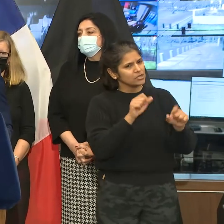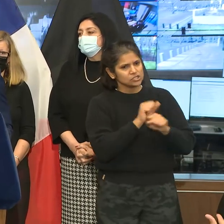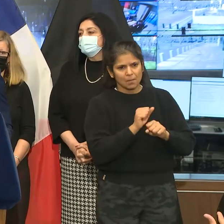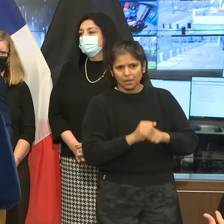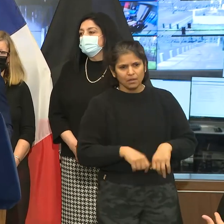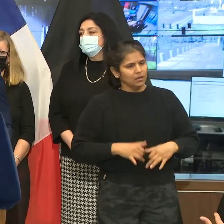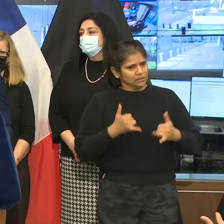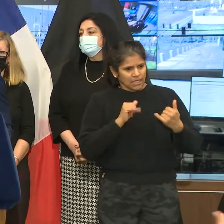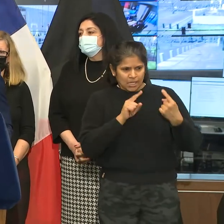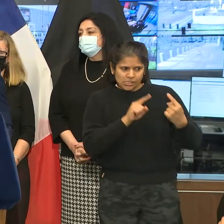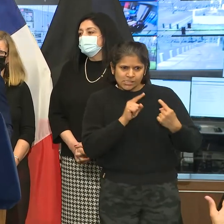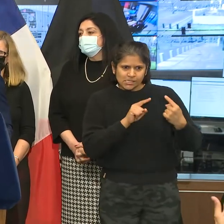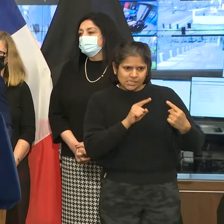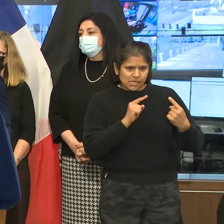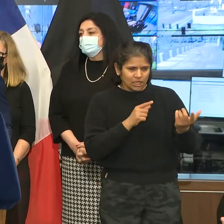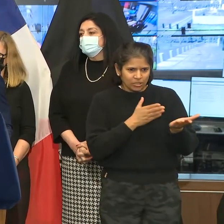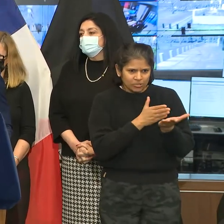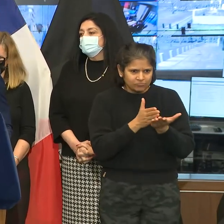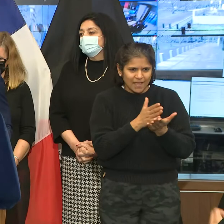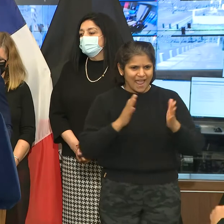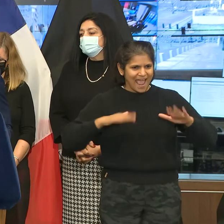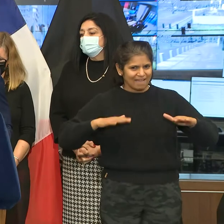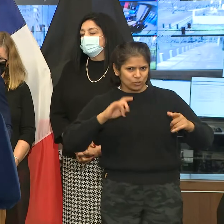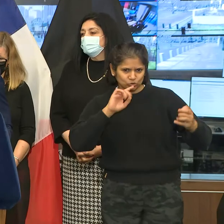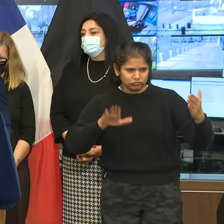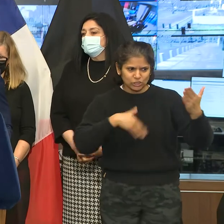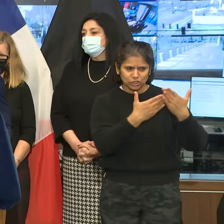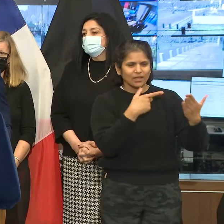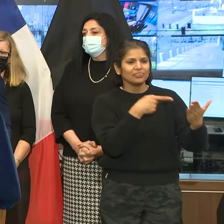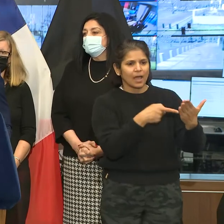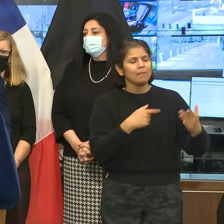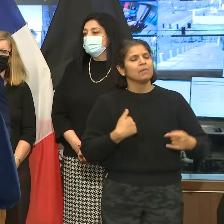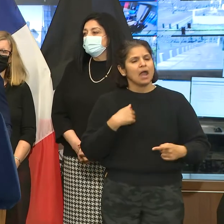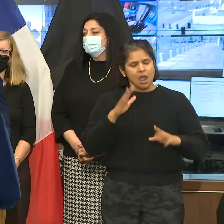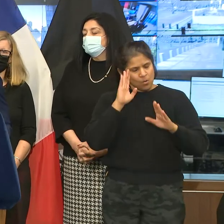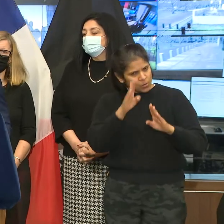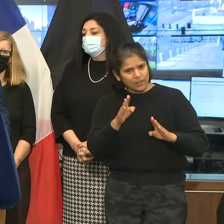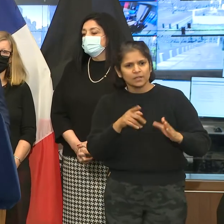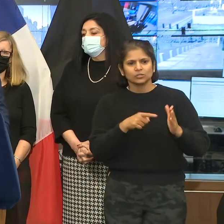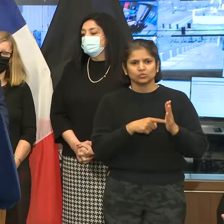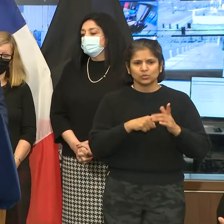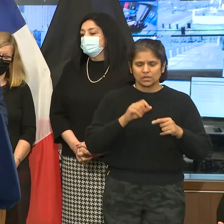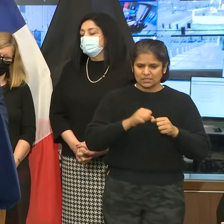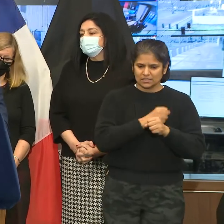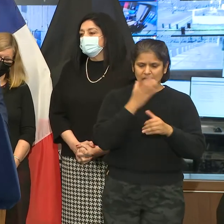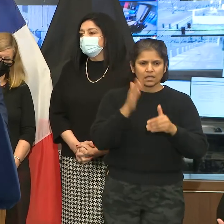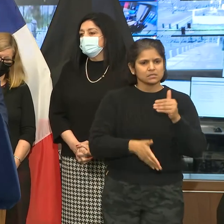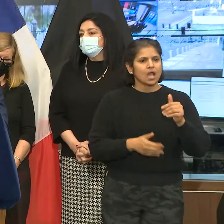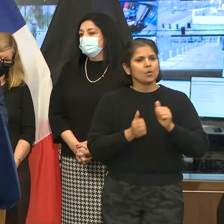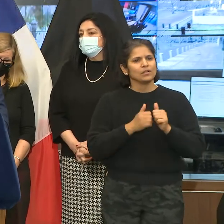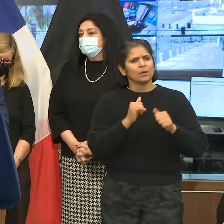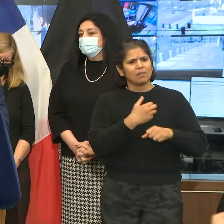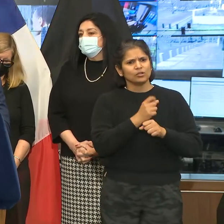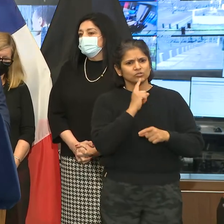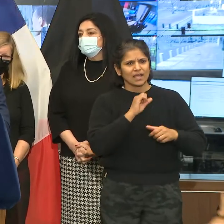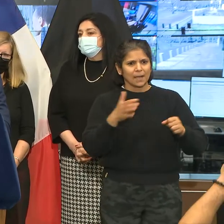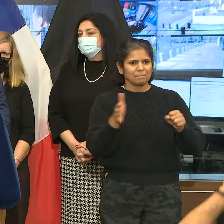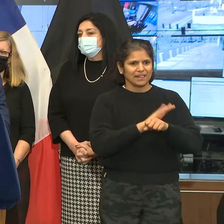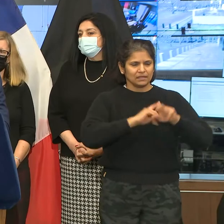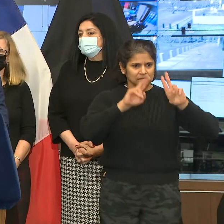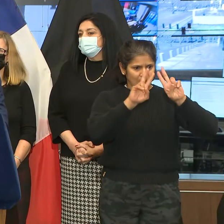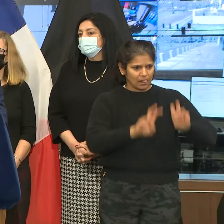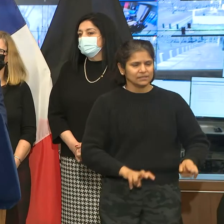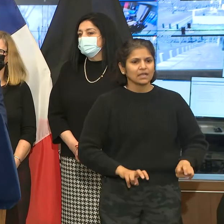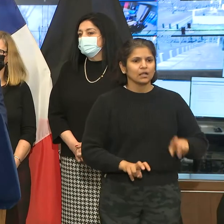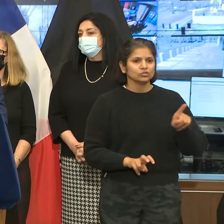me, I'm going to get it done. My commissioner's aware of that. They're doing a complete analysis, and we're going to make those transfers that's needed. Is there